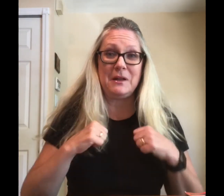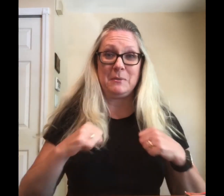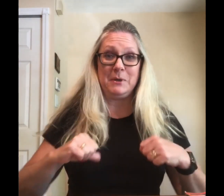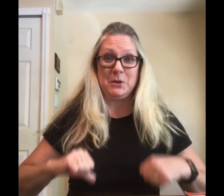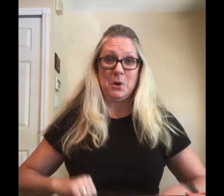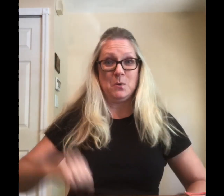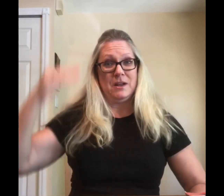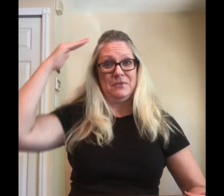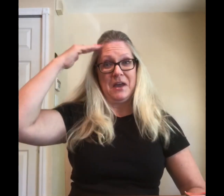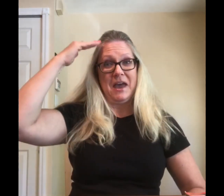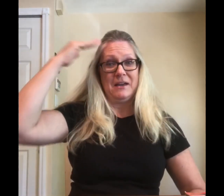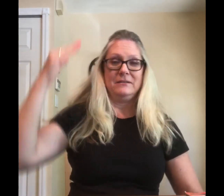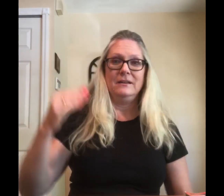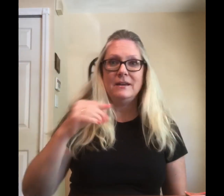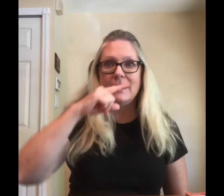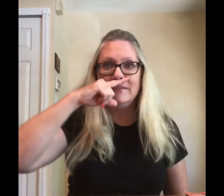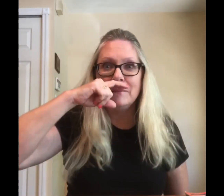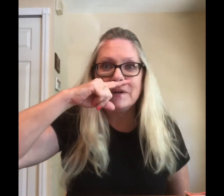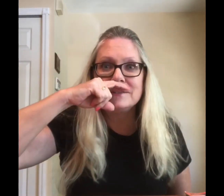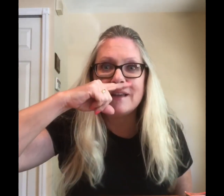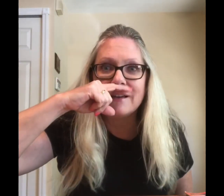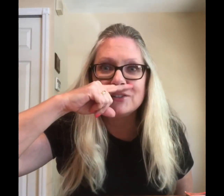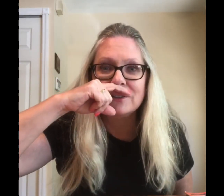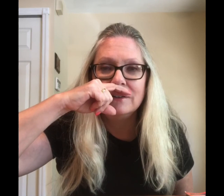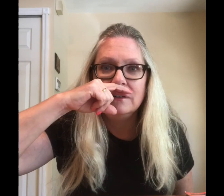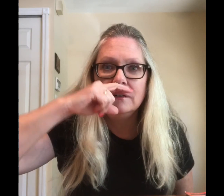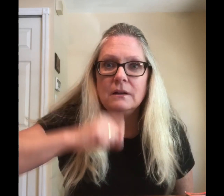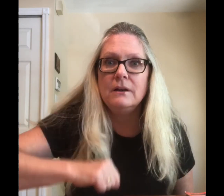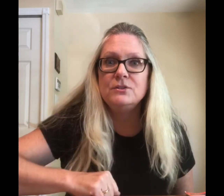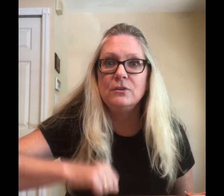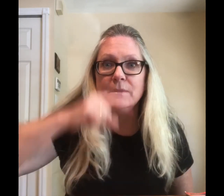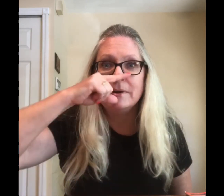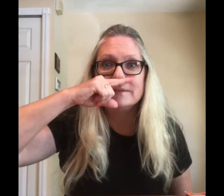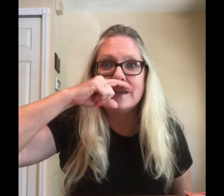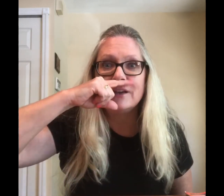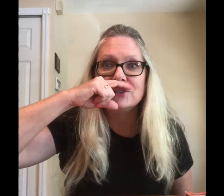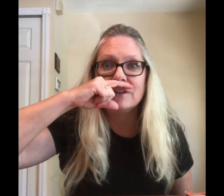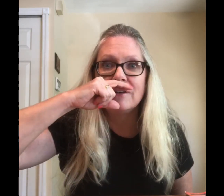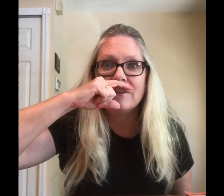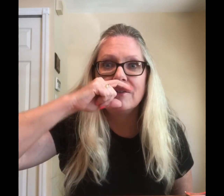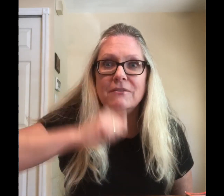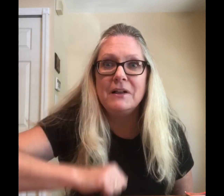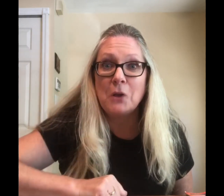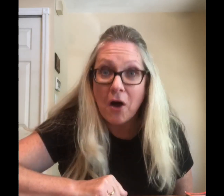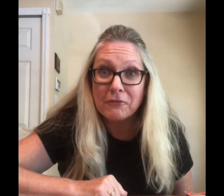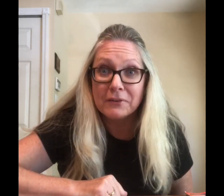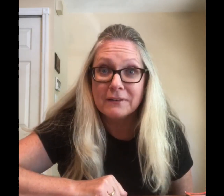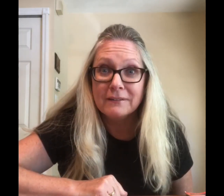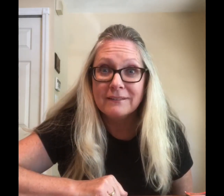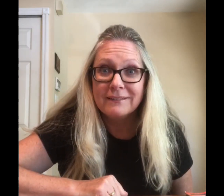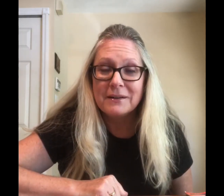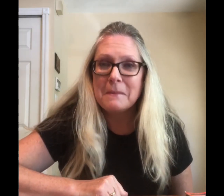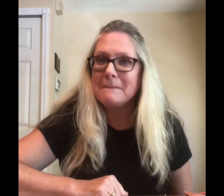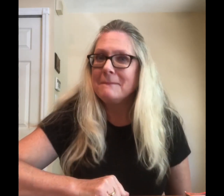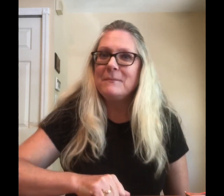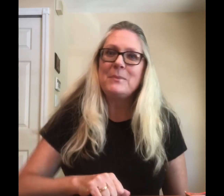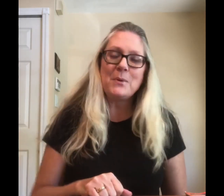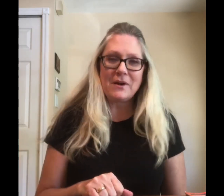big coat and the hat and the mustache until the mustache fell off. Poor